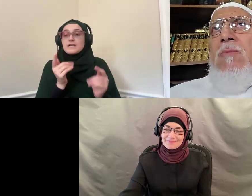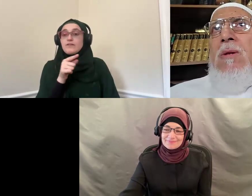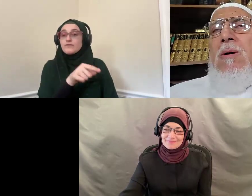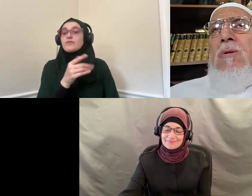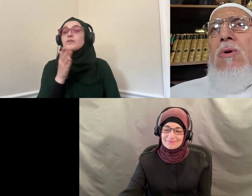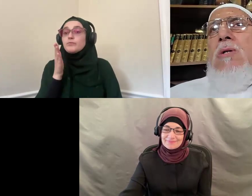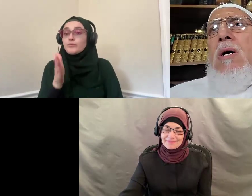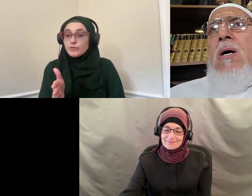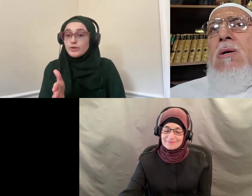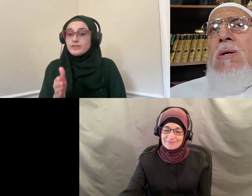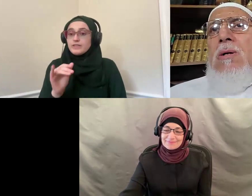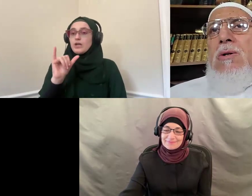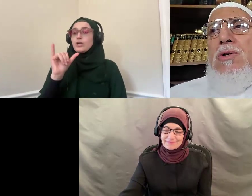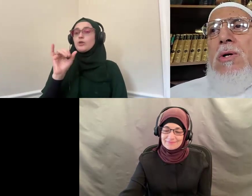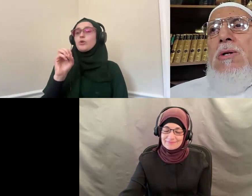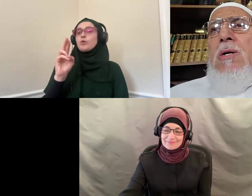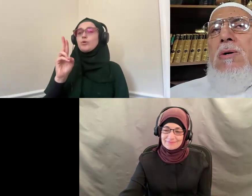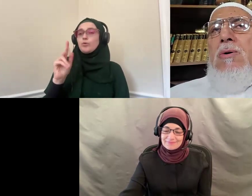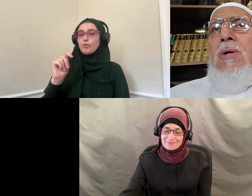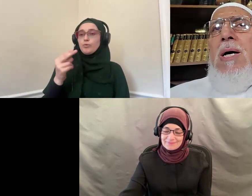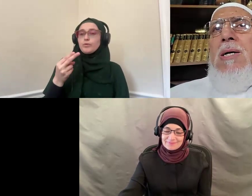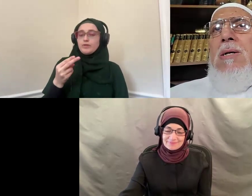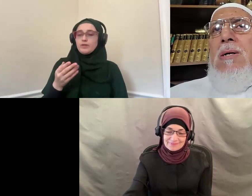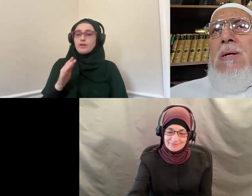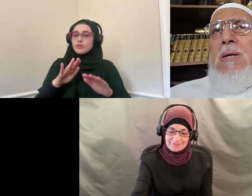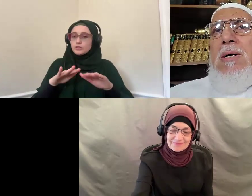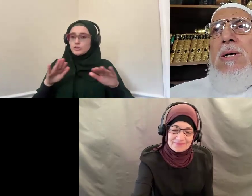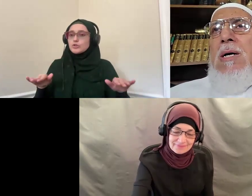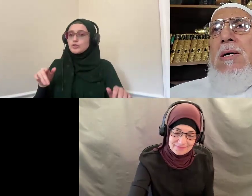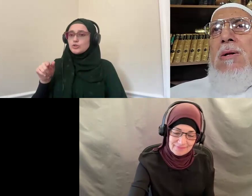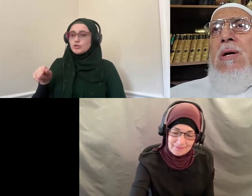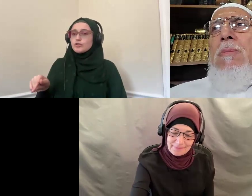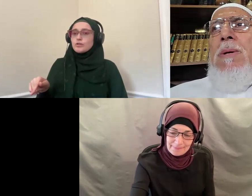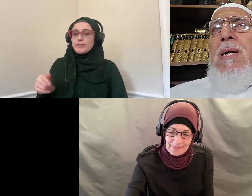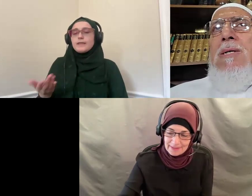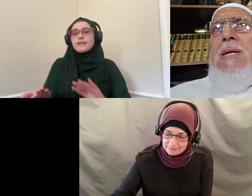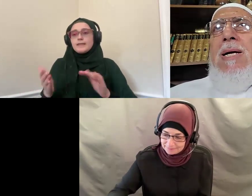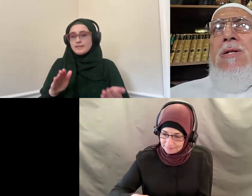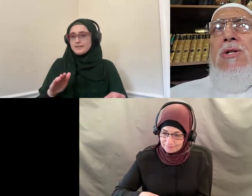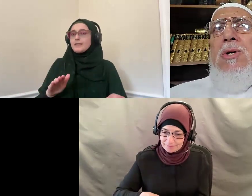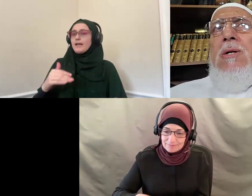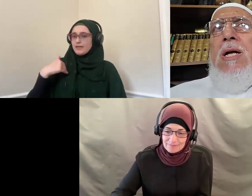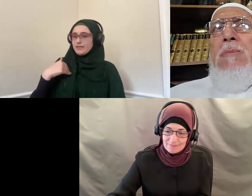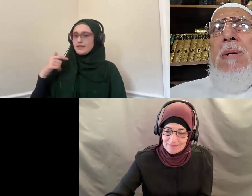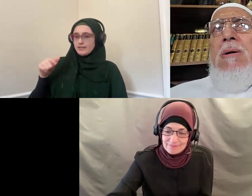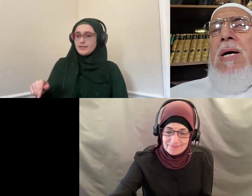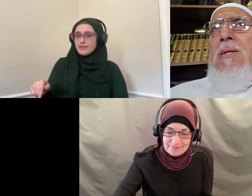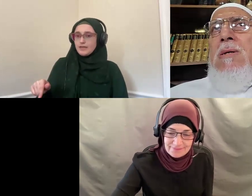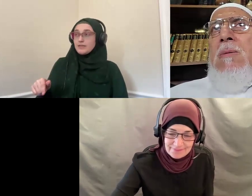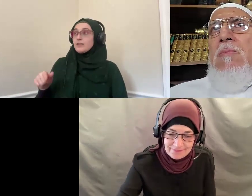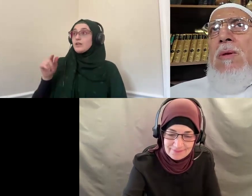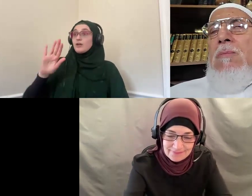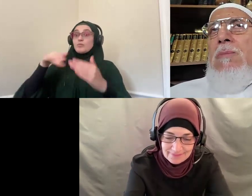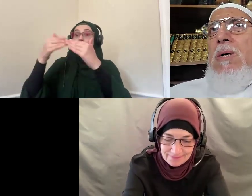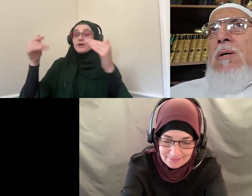paradise. Those are children who died young. They will be raised as children in